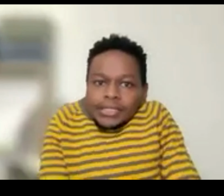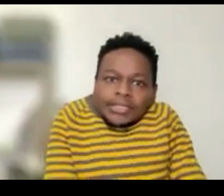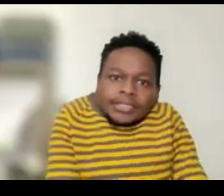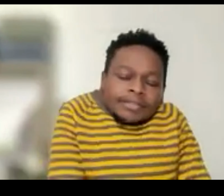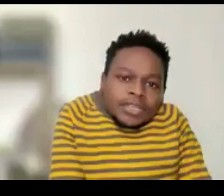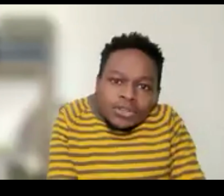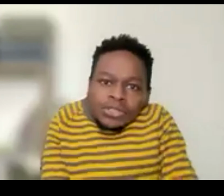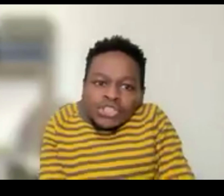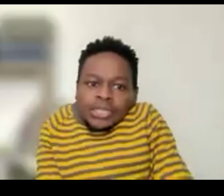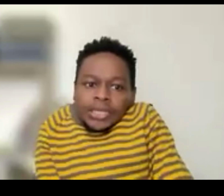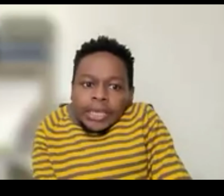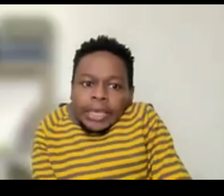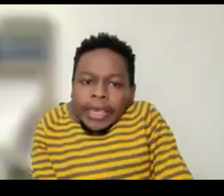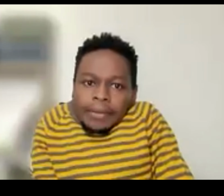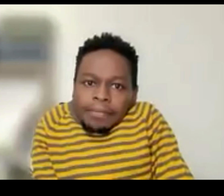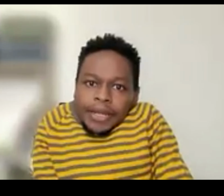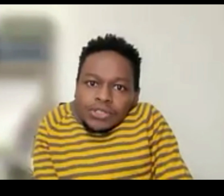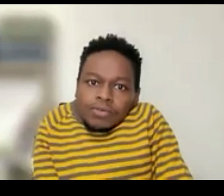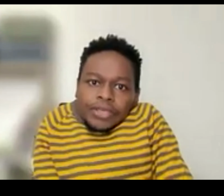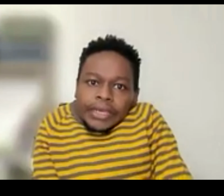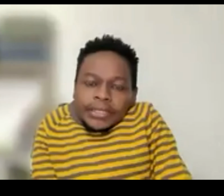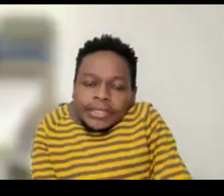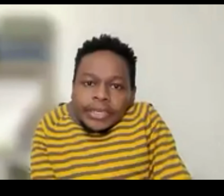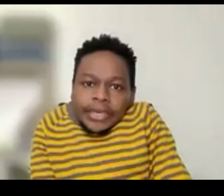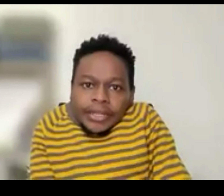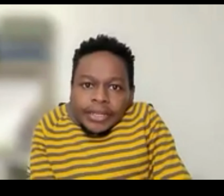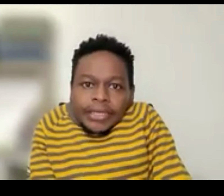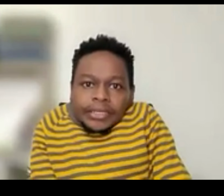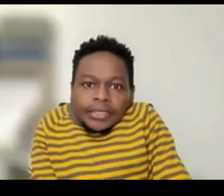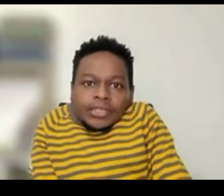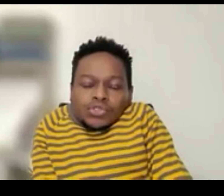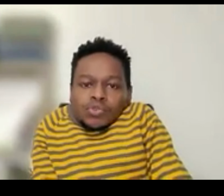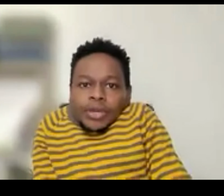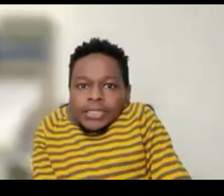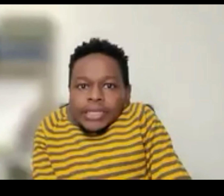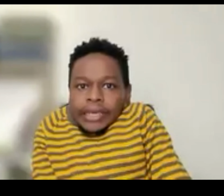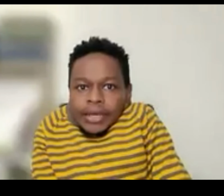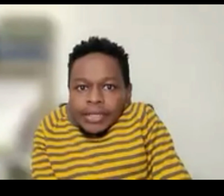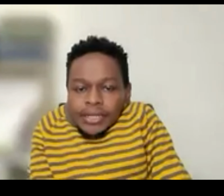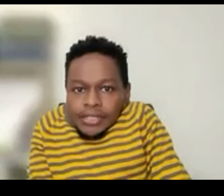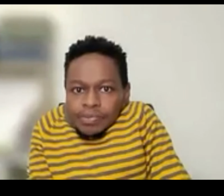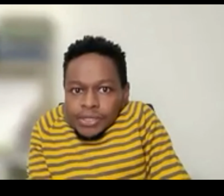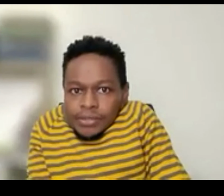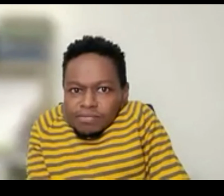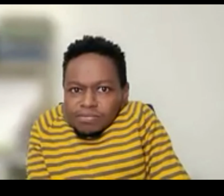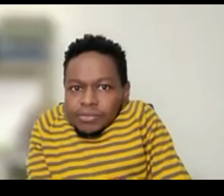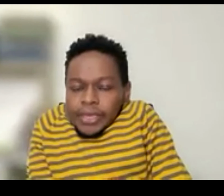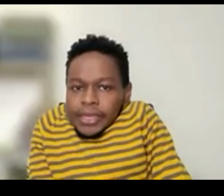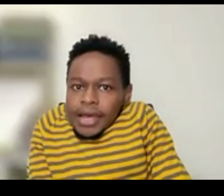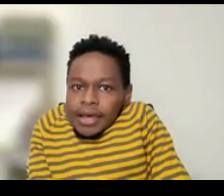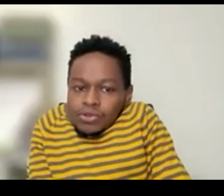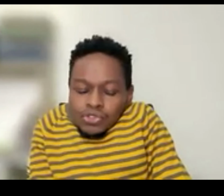assistive technology. And part of the ADDN and HAIDI is to look at AI startups and how